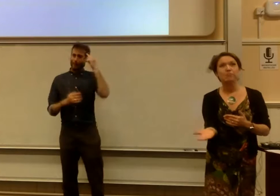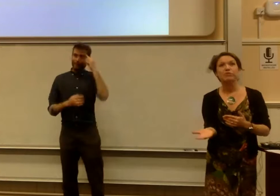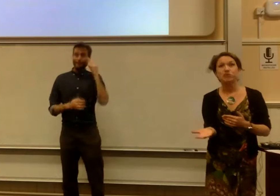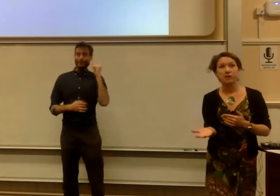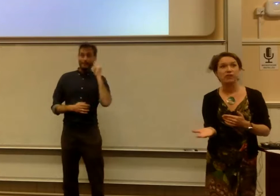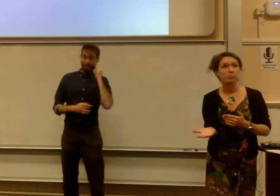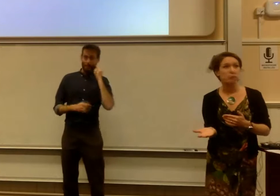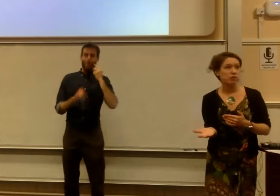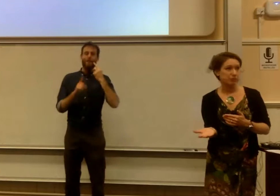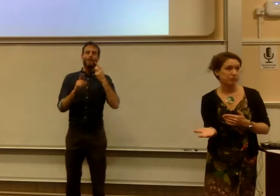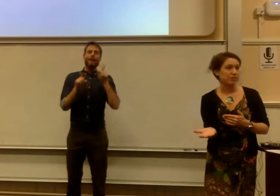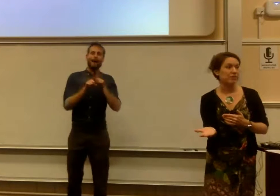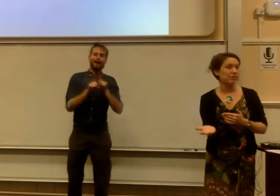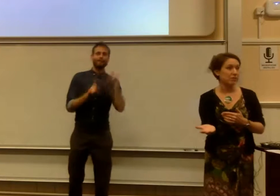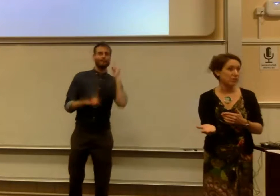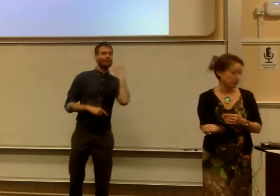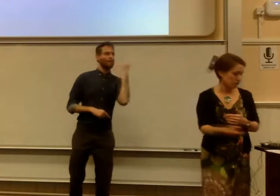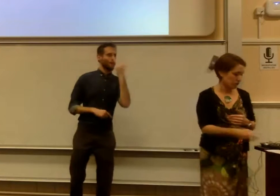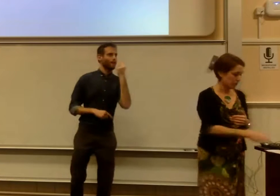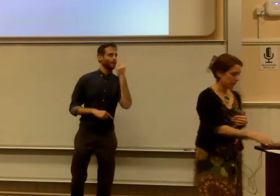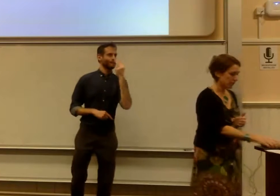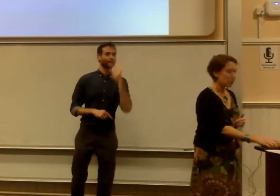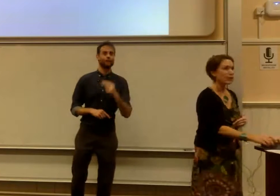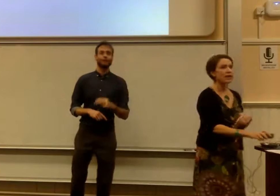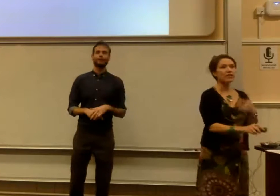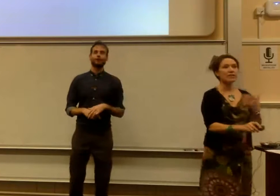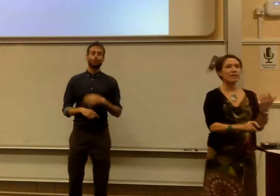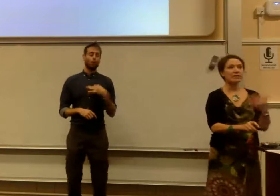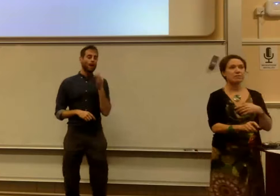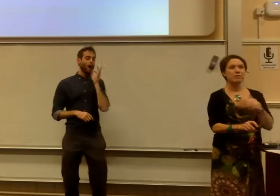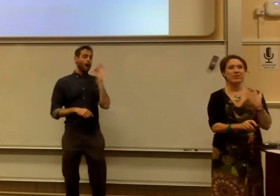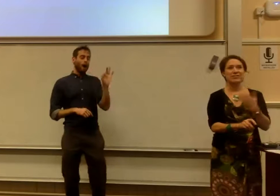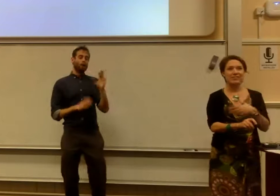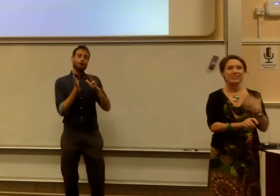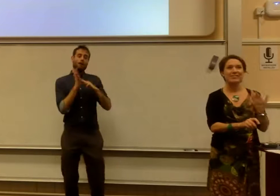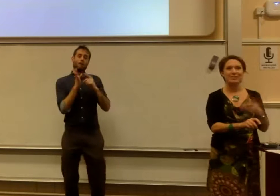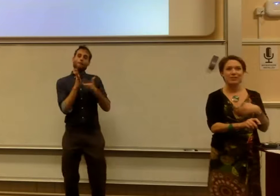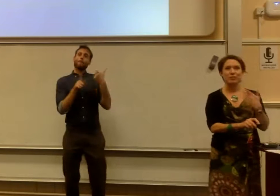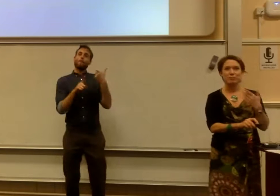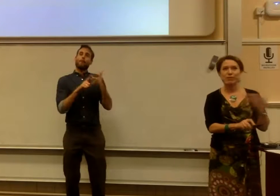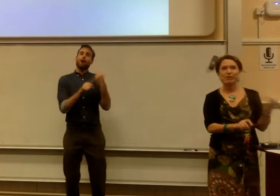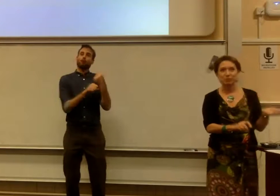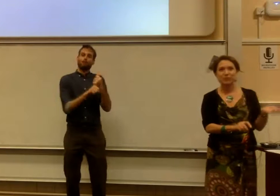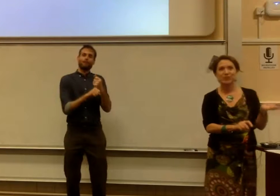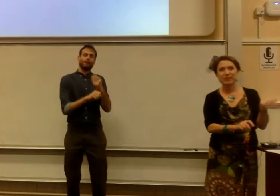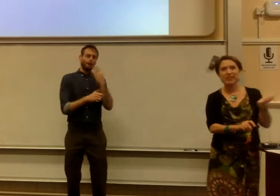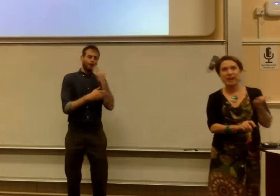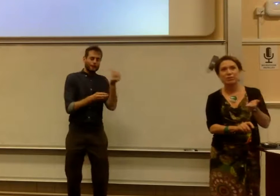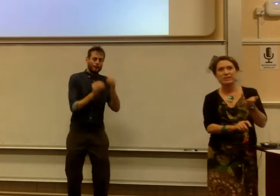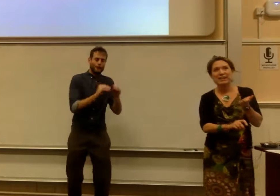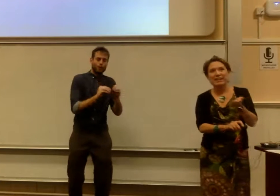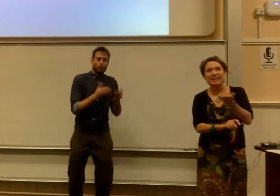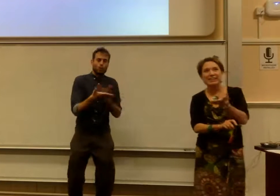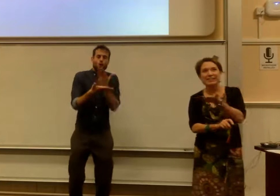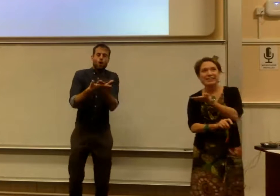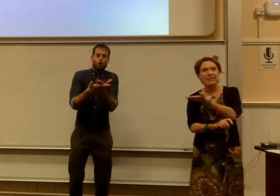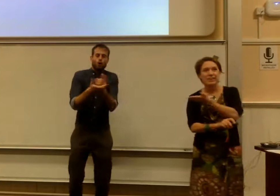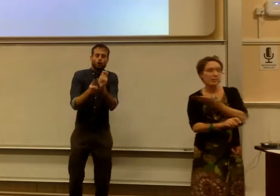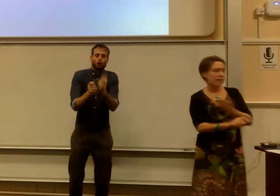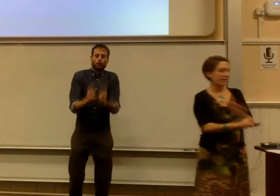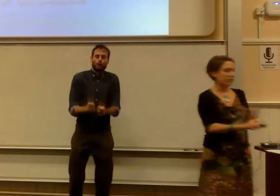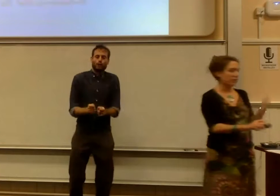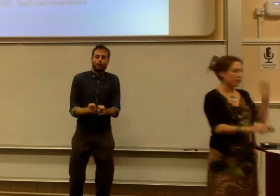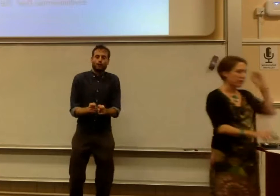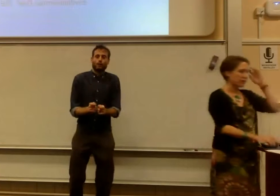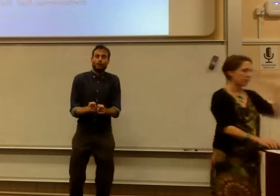to the member in charge, Mark Griffin, to lodge. So again, I think that demonstrates a consensual approach, which certainly helped ease